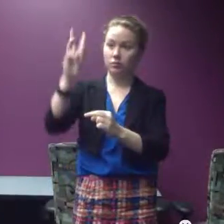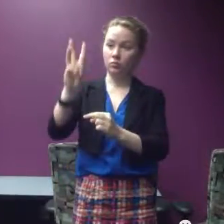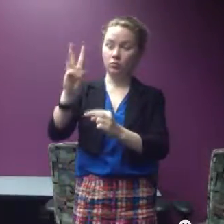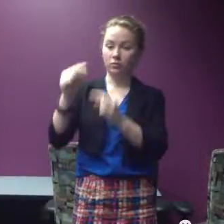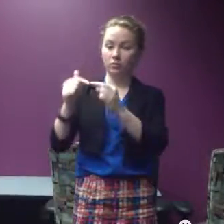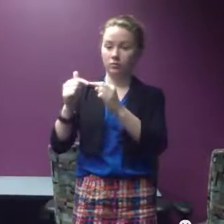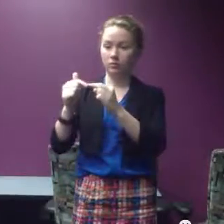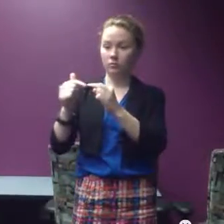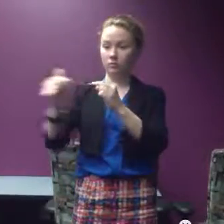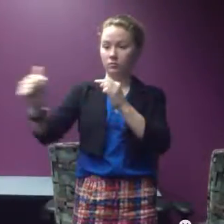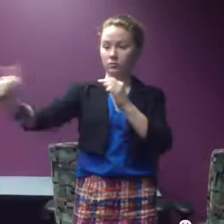So that's the length, the width,